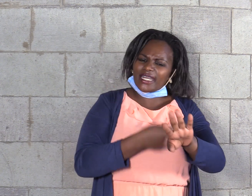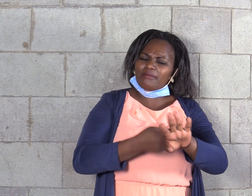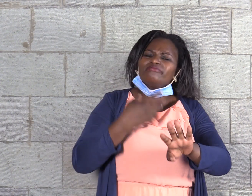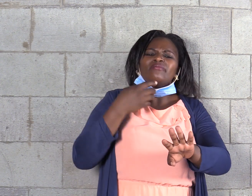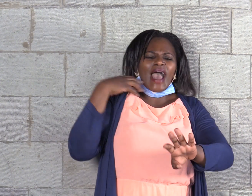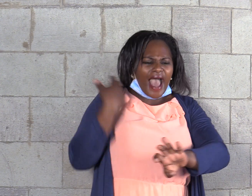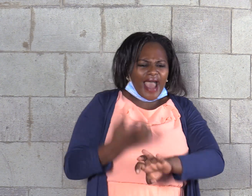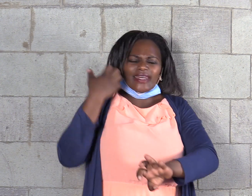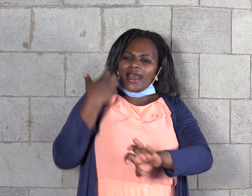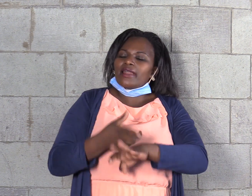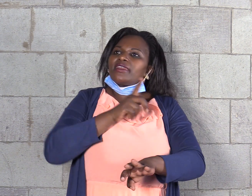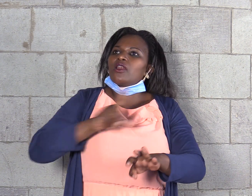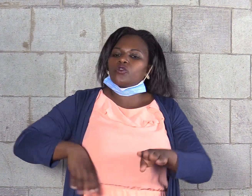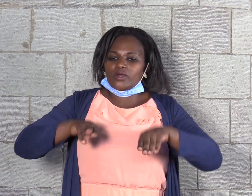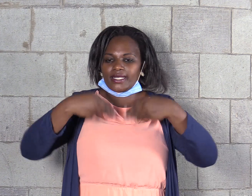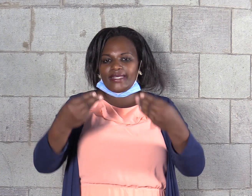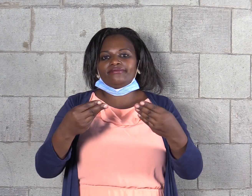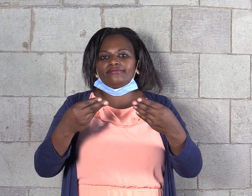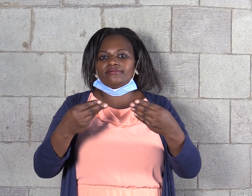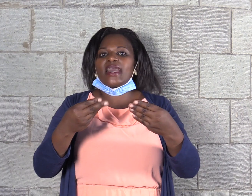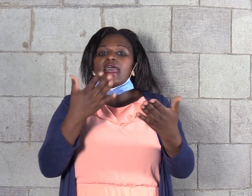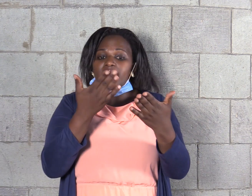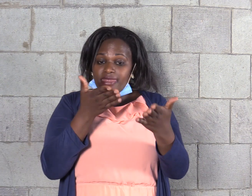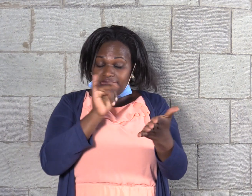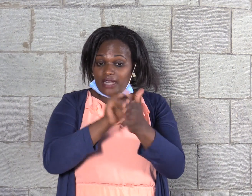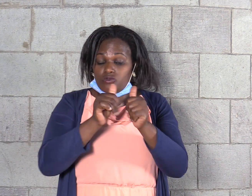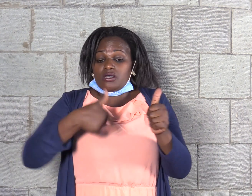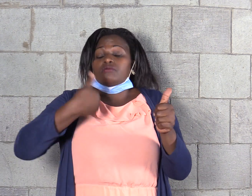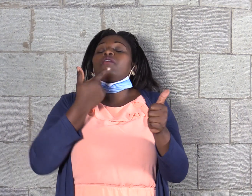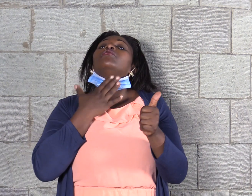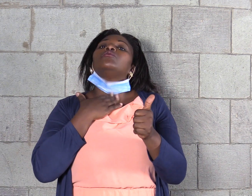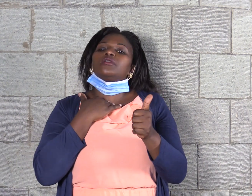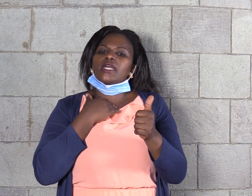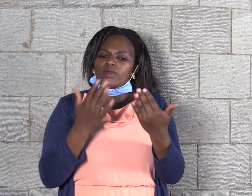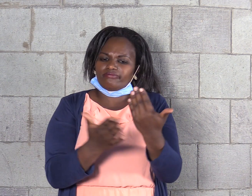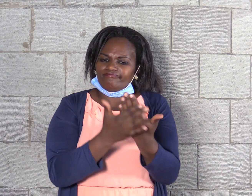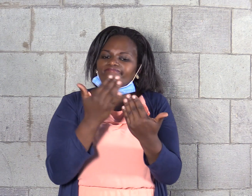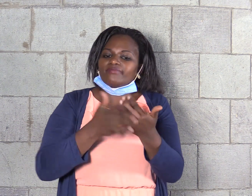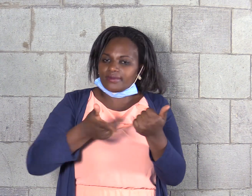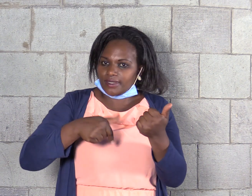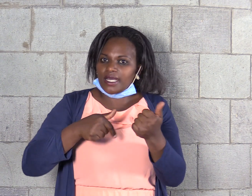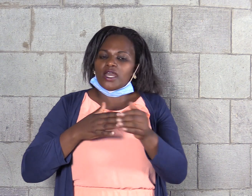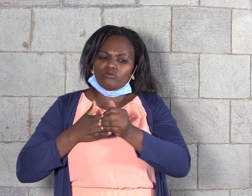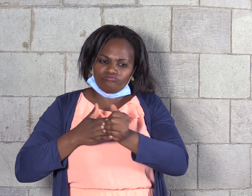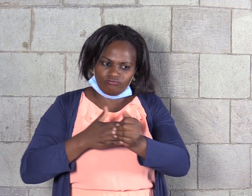provide. The Lord will give us that which we need. He will take care of us. He will direct us to the